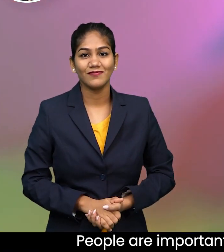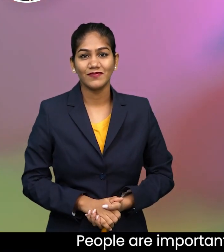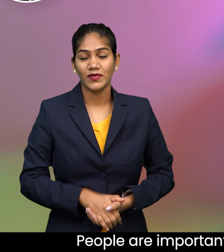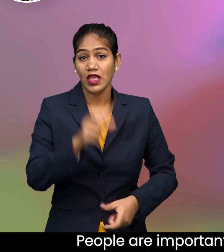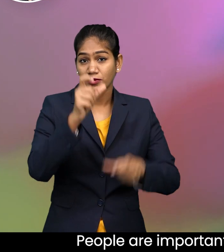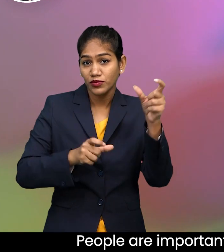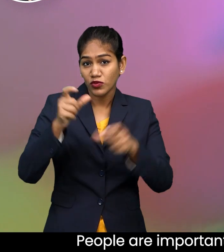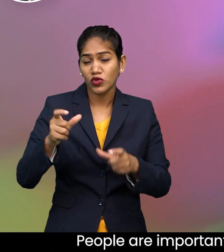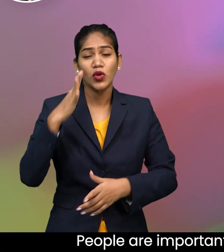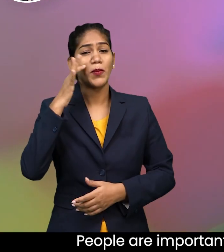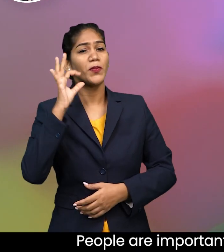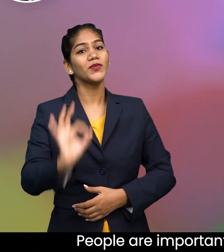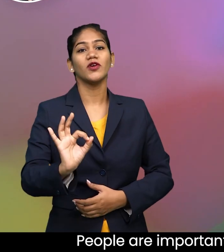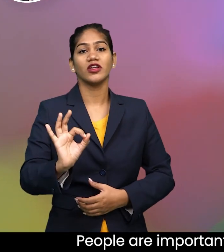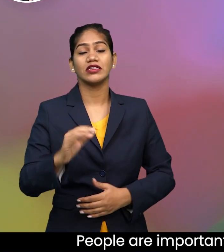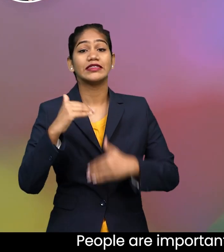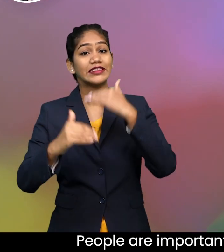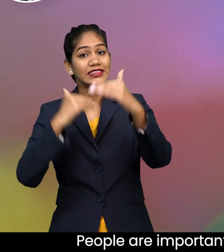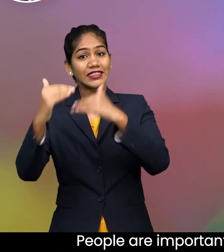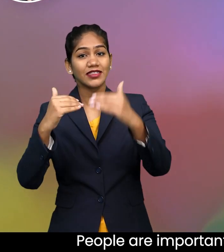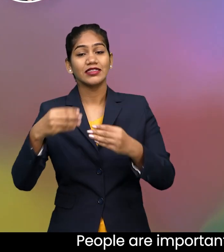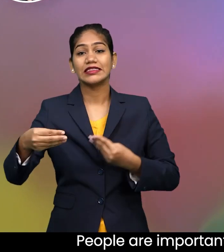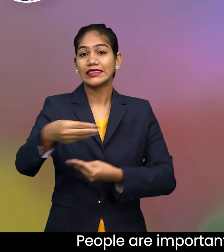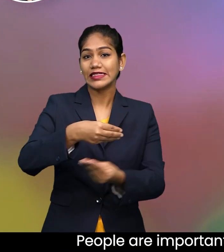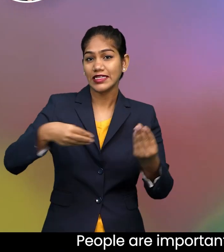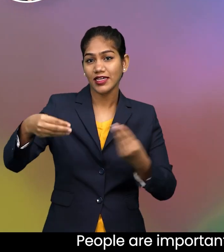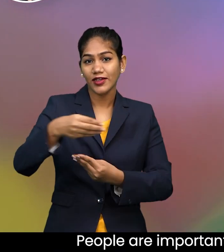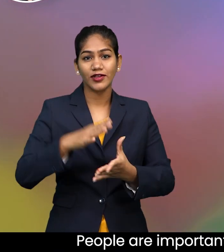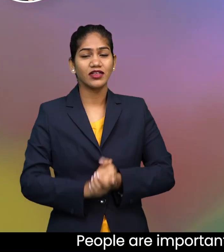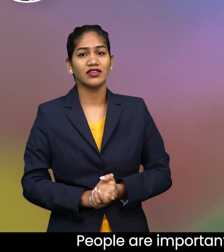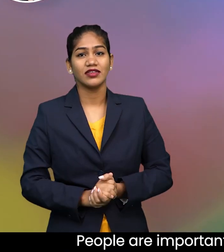People are important to develop the economy and society.